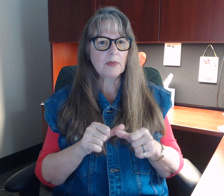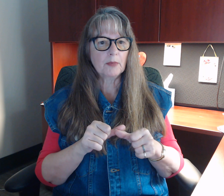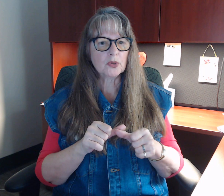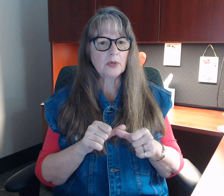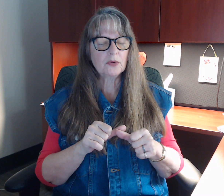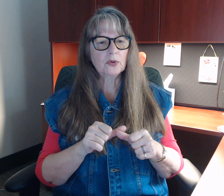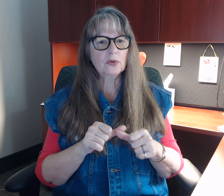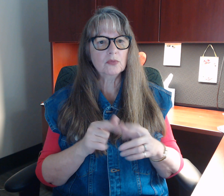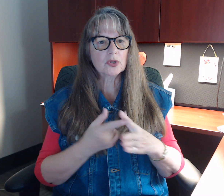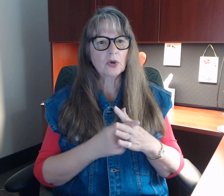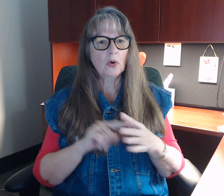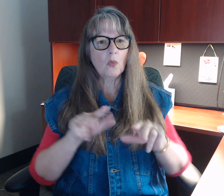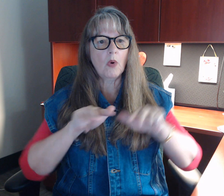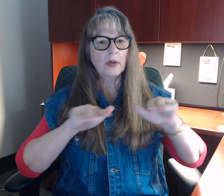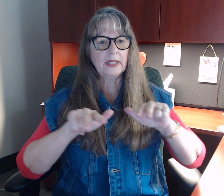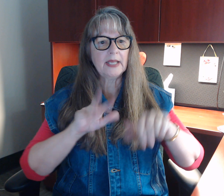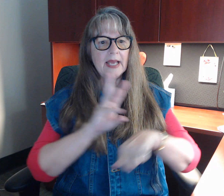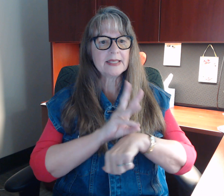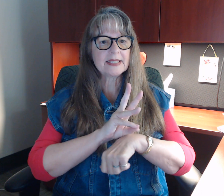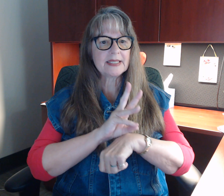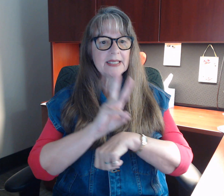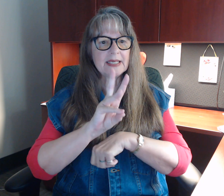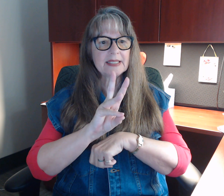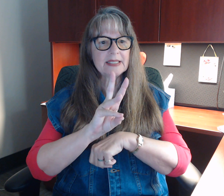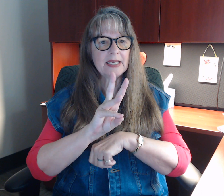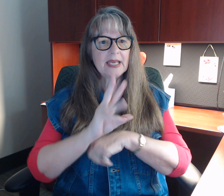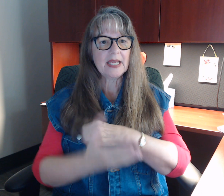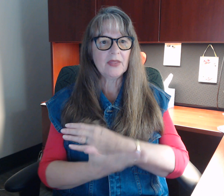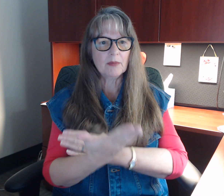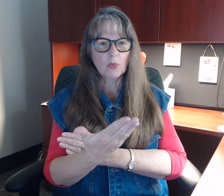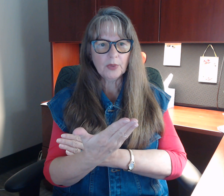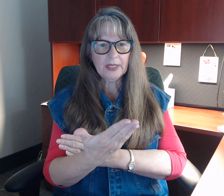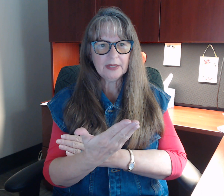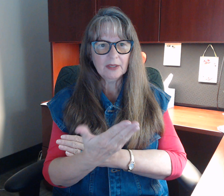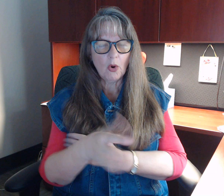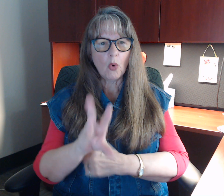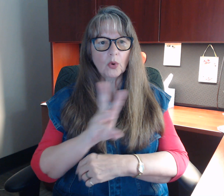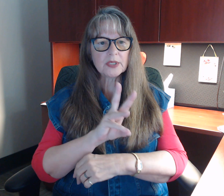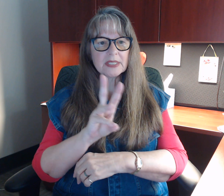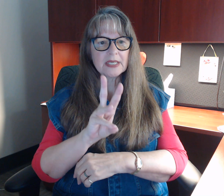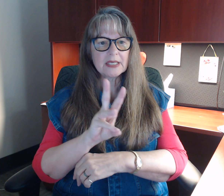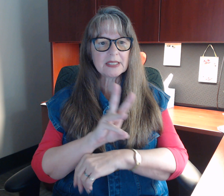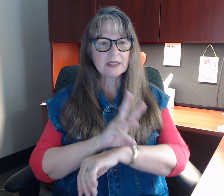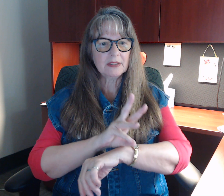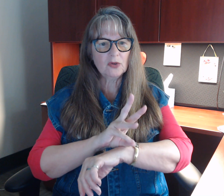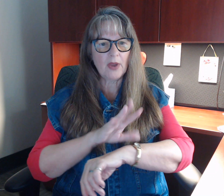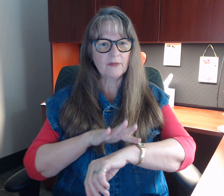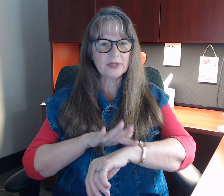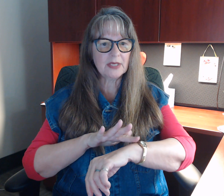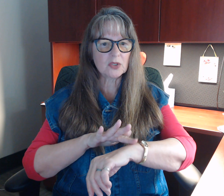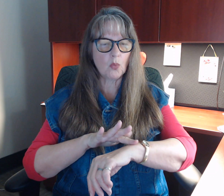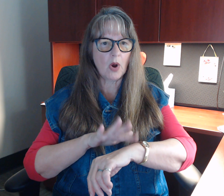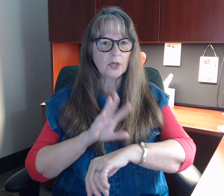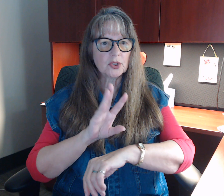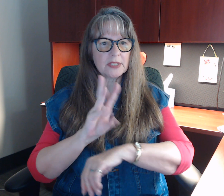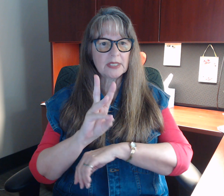So either you start walking at 6 in the morning or 6. You have it's watch 6, so